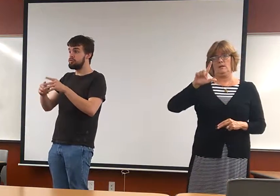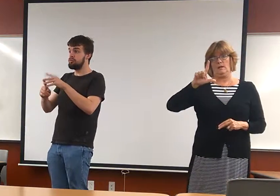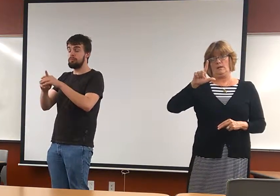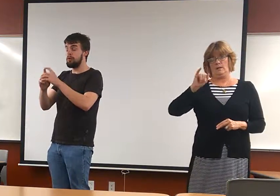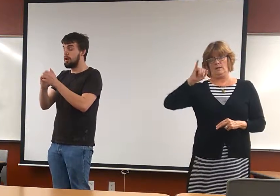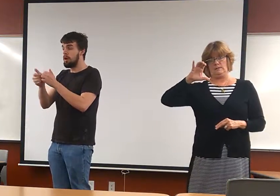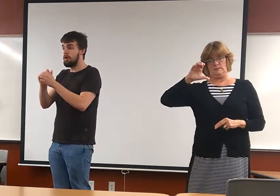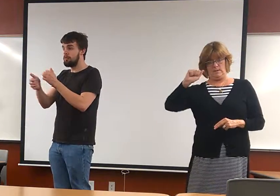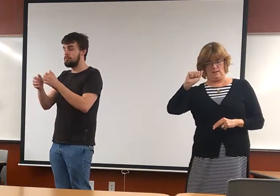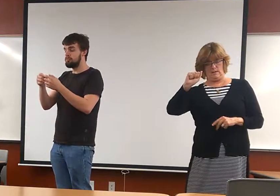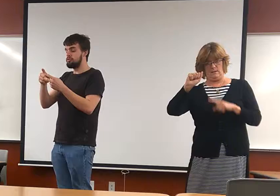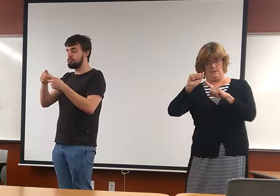Jelica